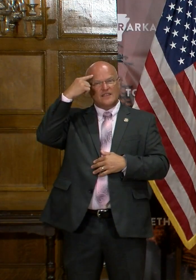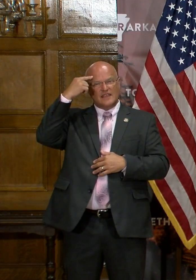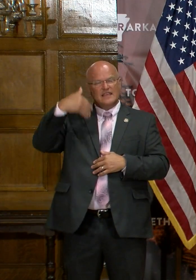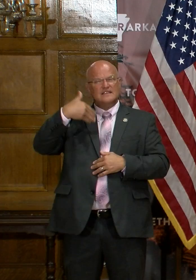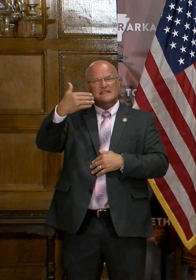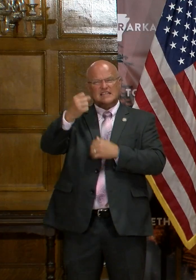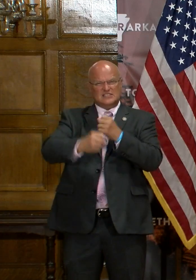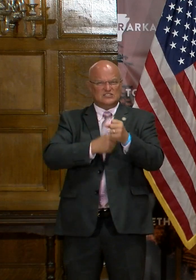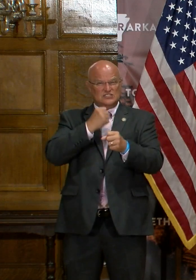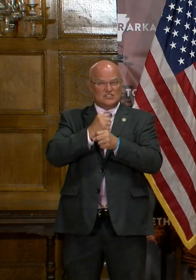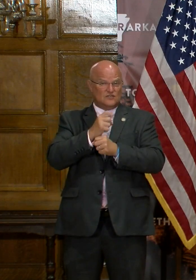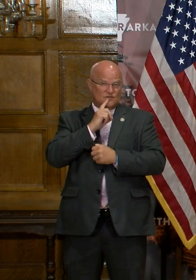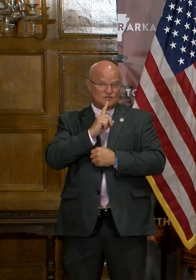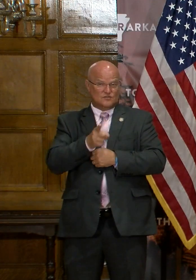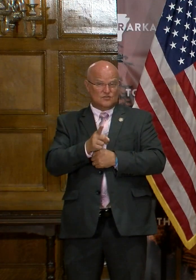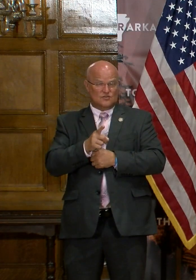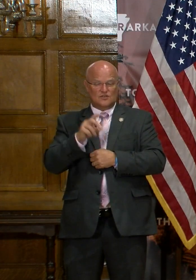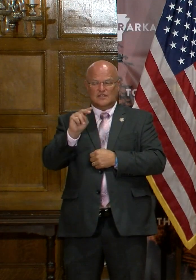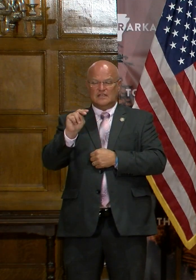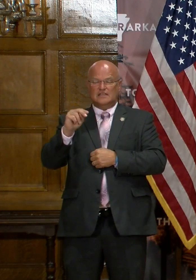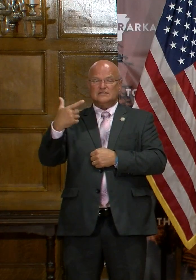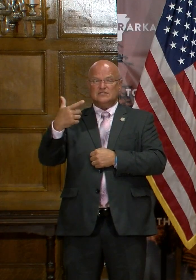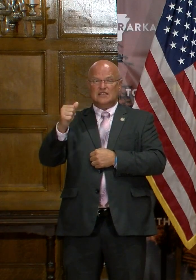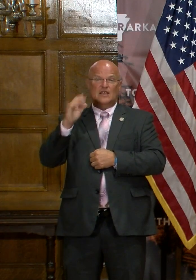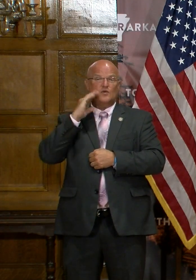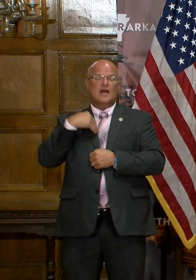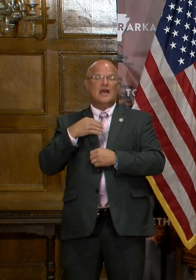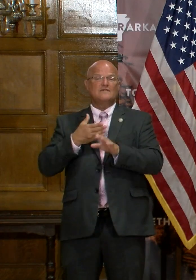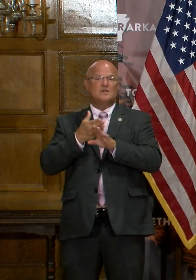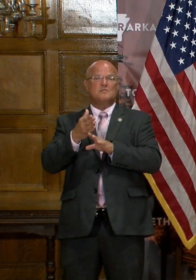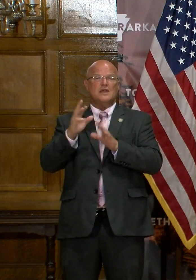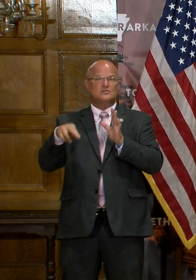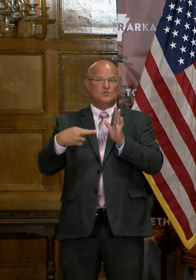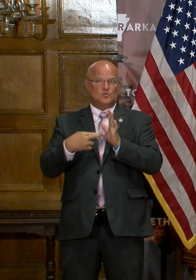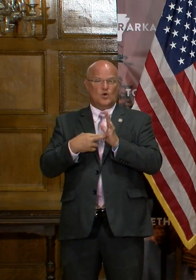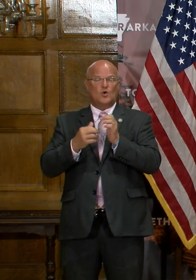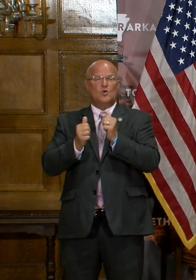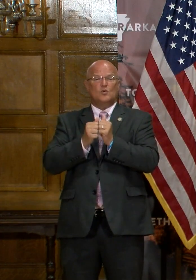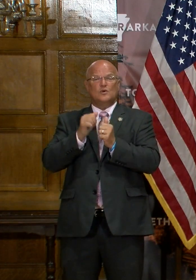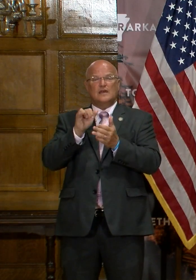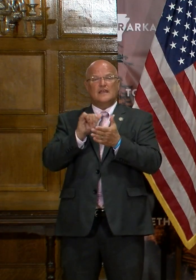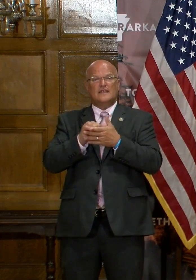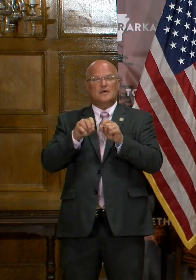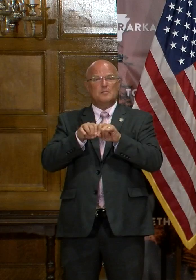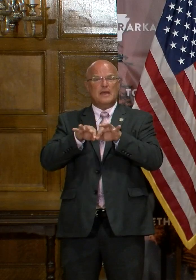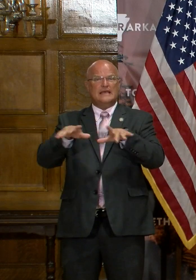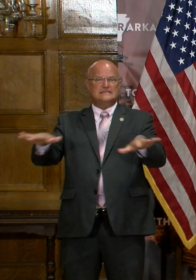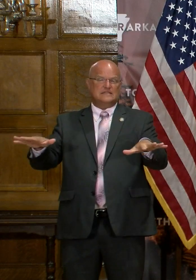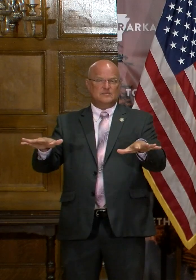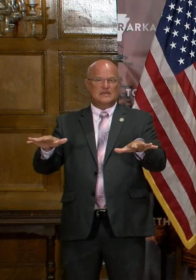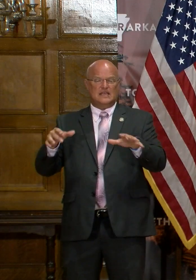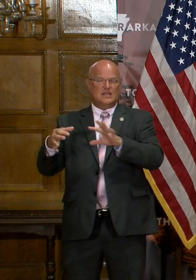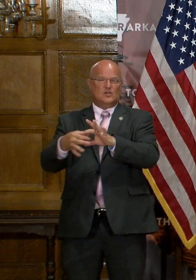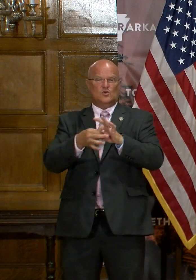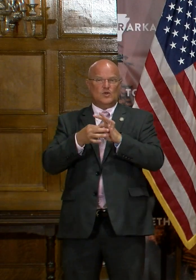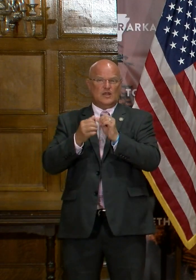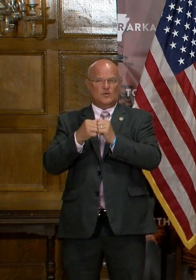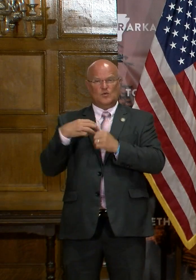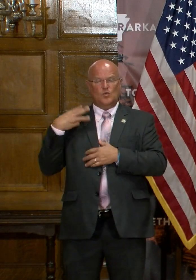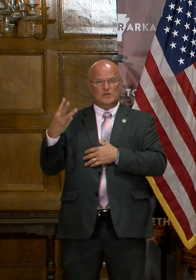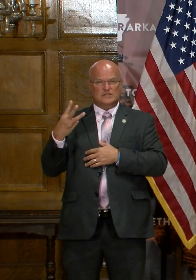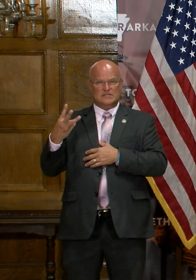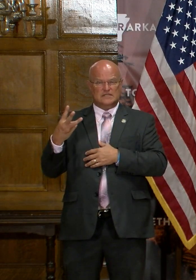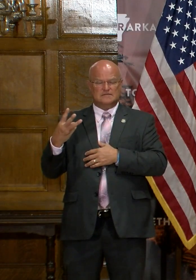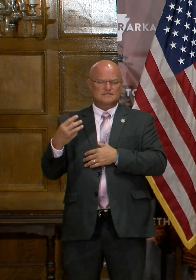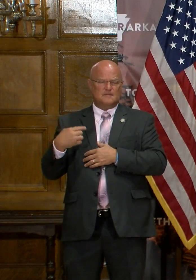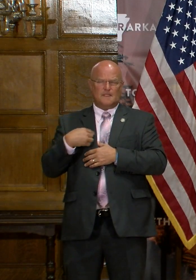over the next year for sure, the NGA will have a major role in the pandemic and coordinating with Washington. I